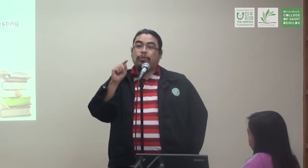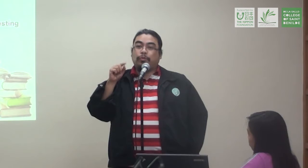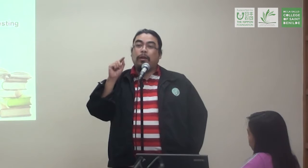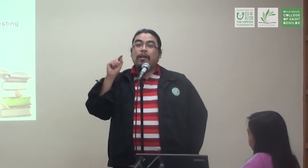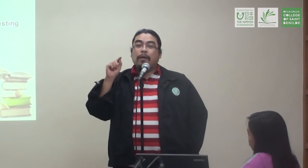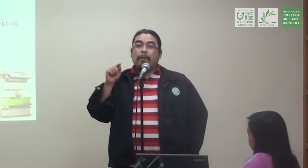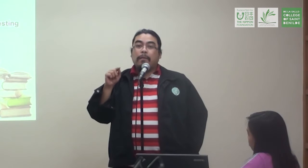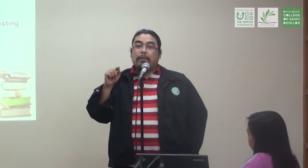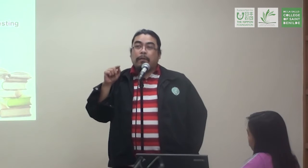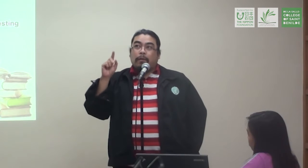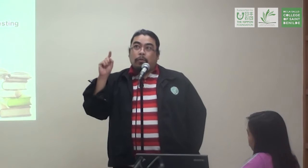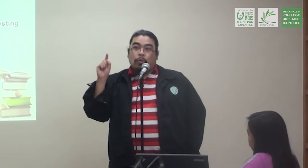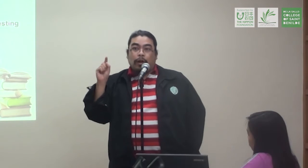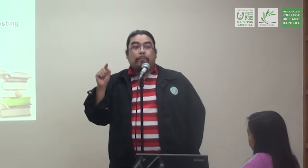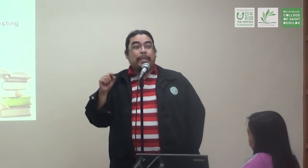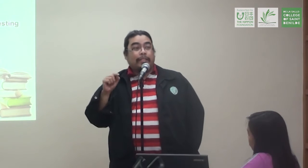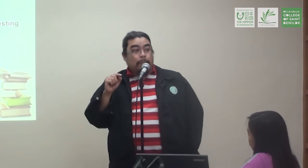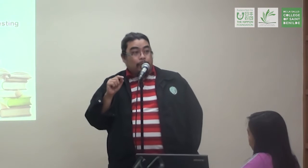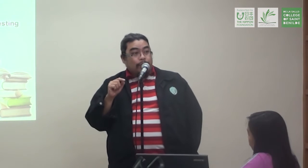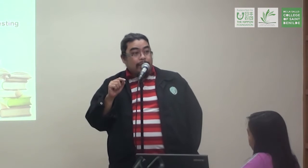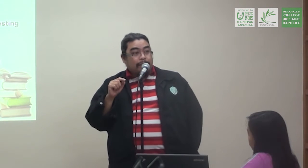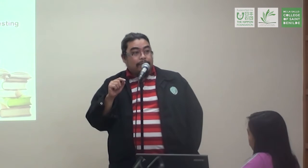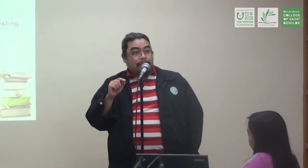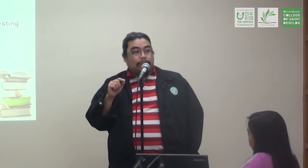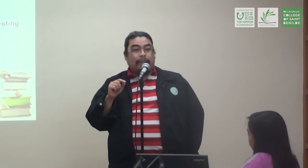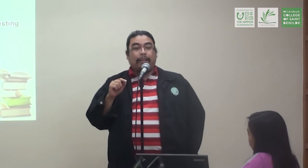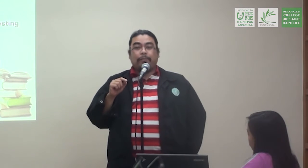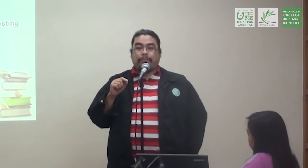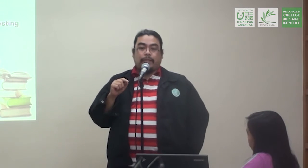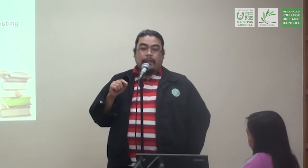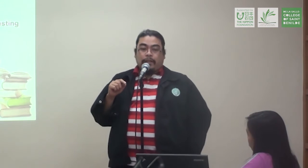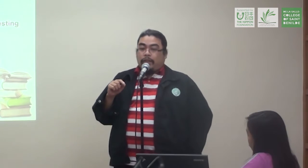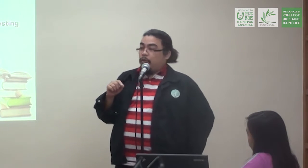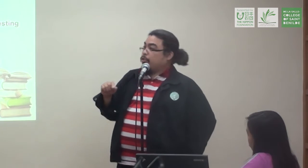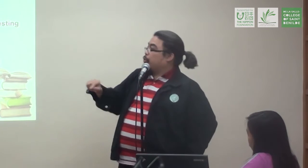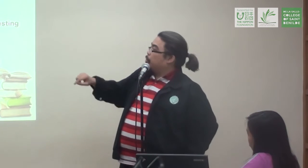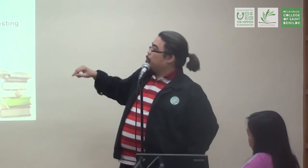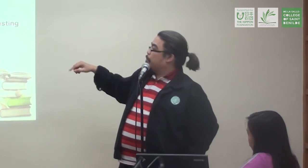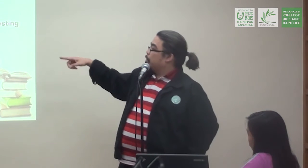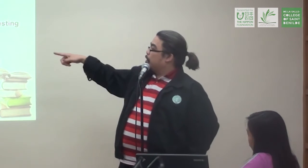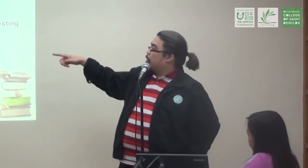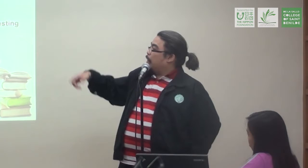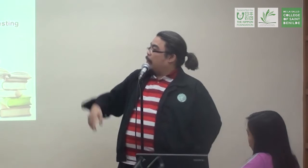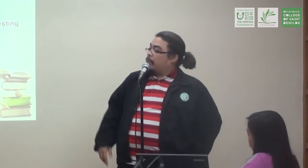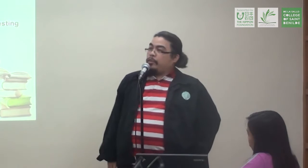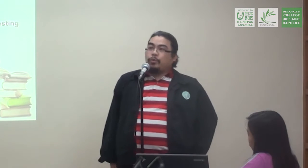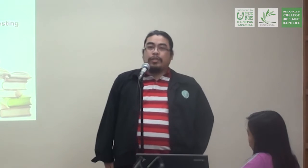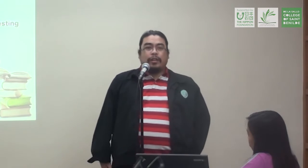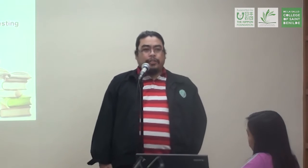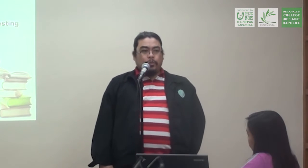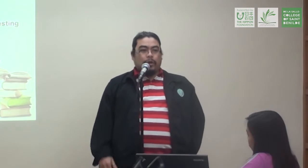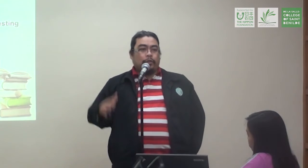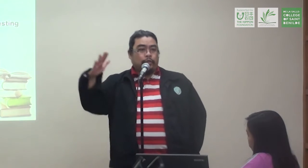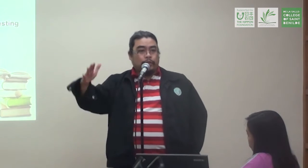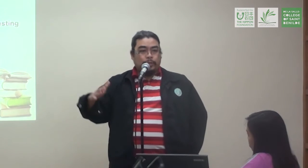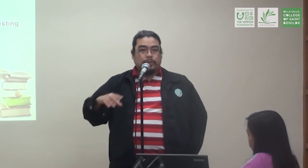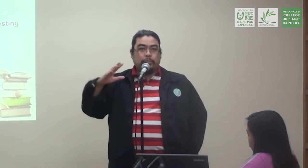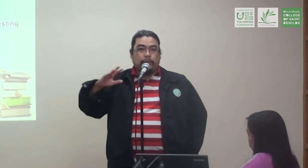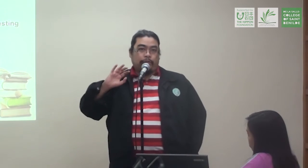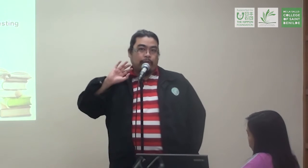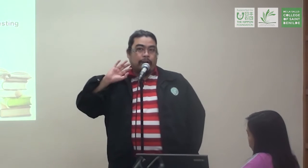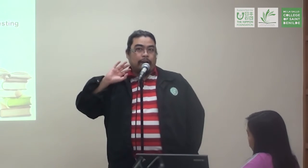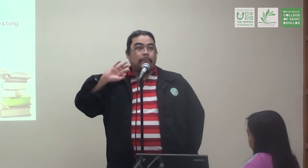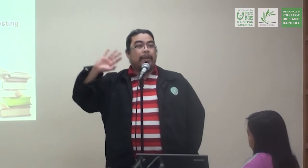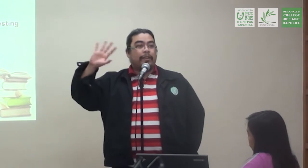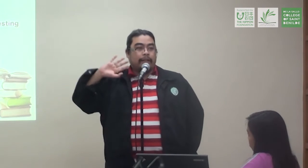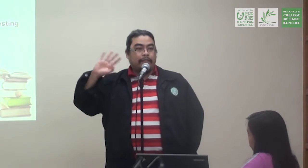how about those who are PWDs. Okay? Also, in 2001, although this was